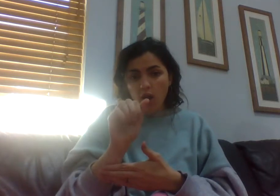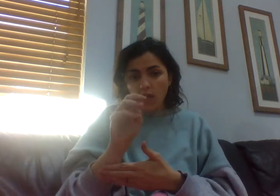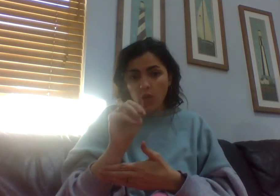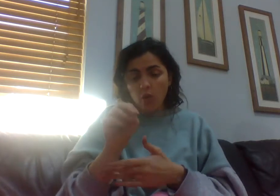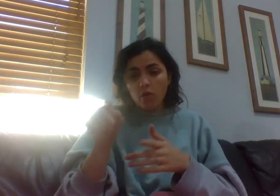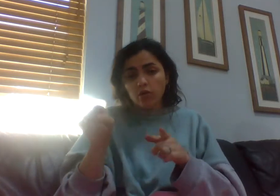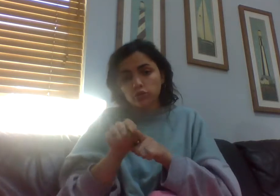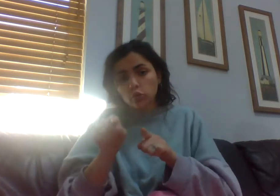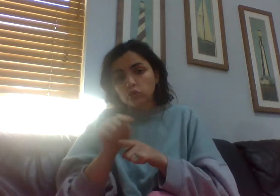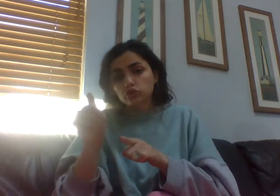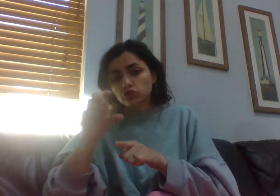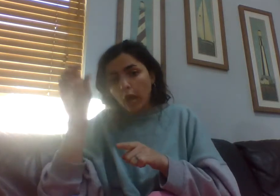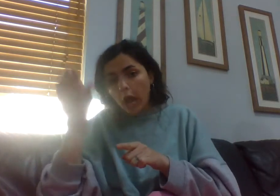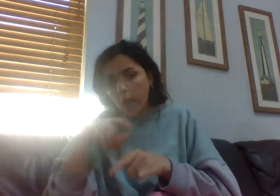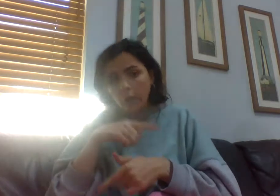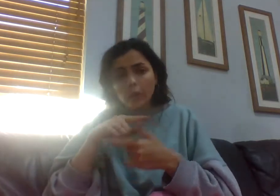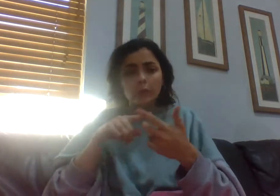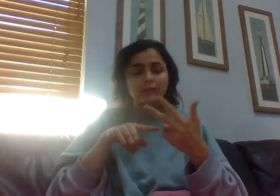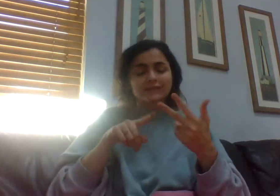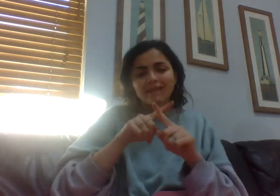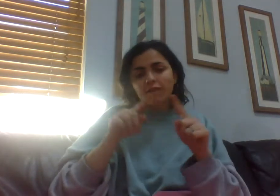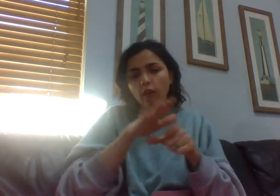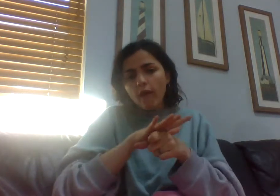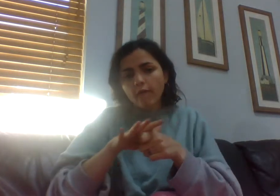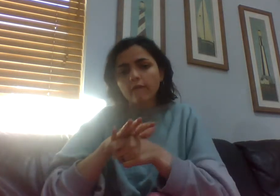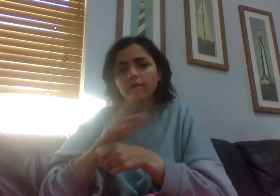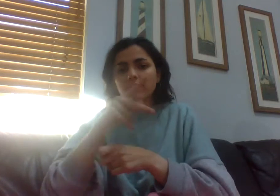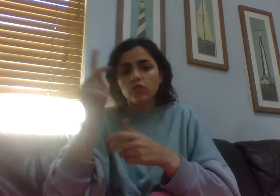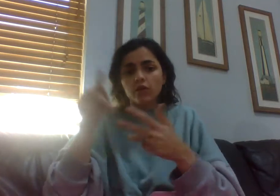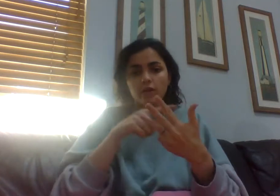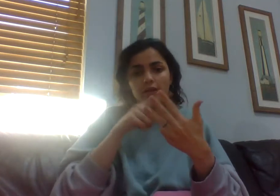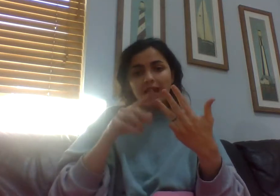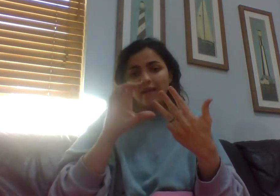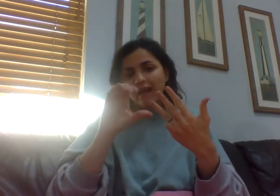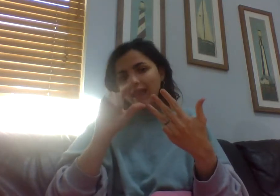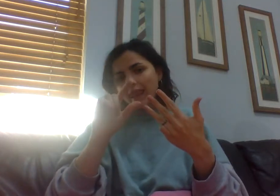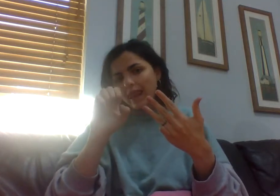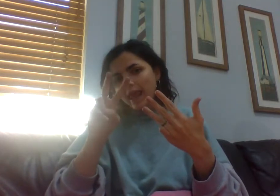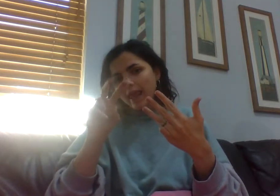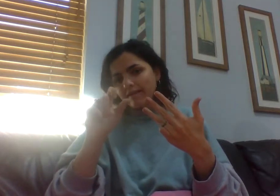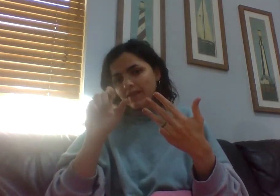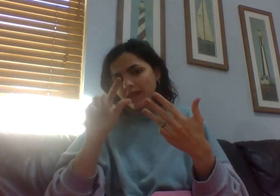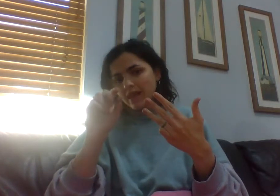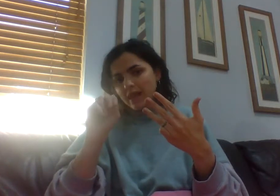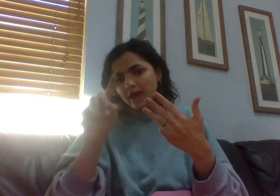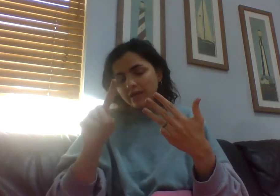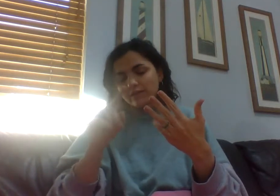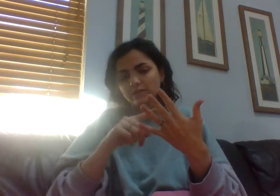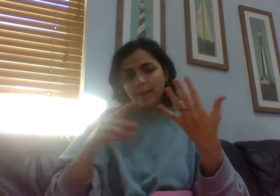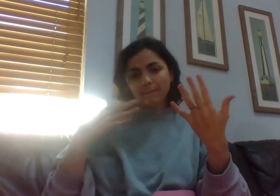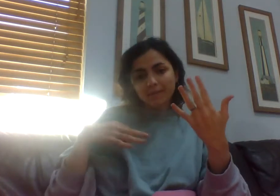Chicago, different areas of Philadelphia, of Cleveland, of Pittsburgh, all these kind of in Detroit, these industrialized northern